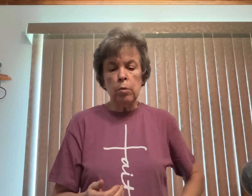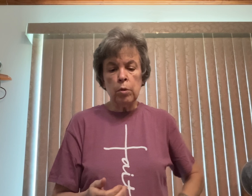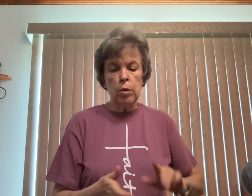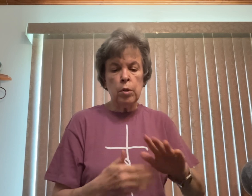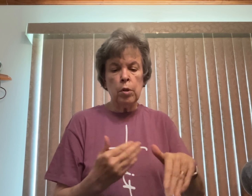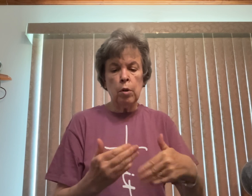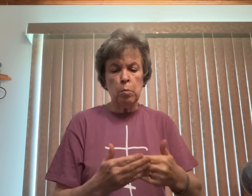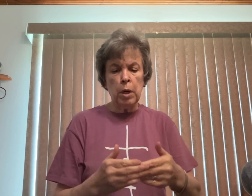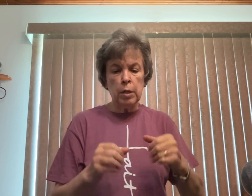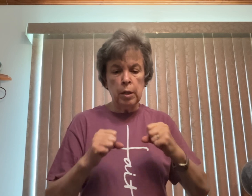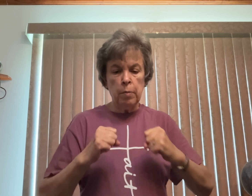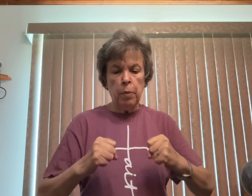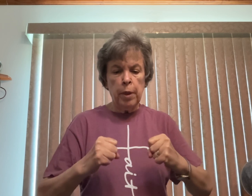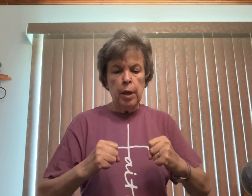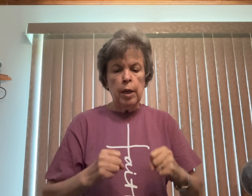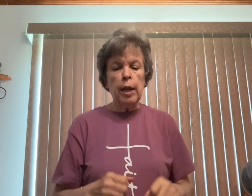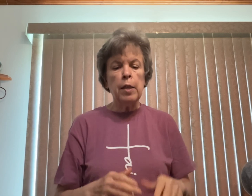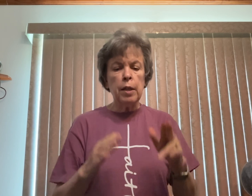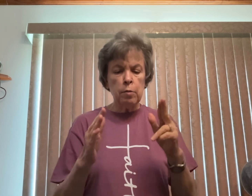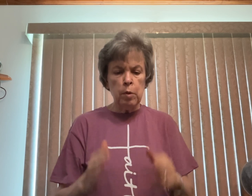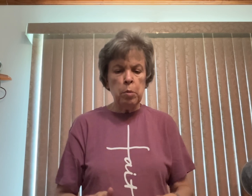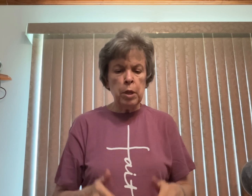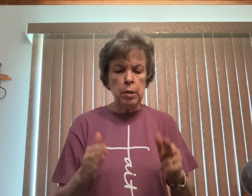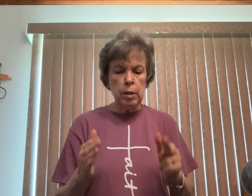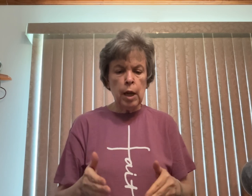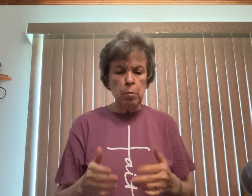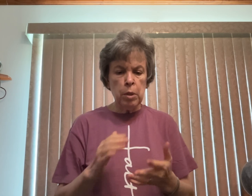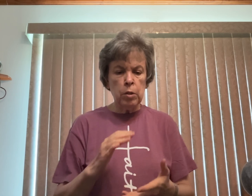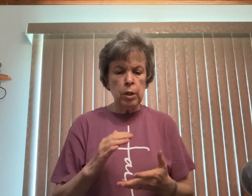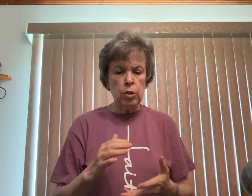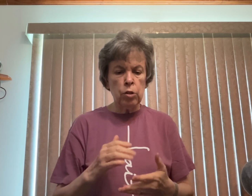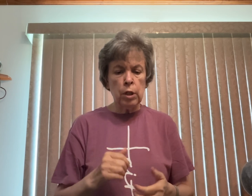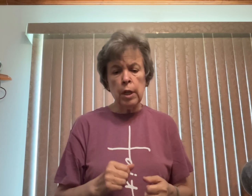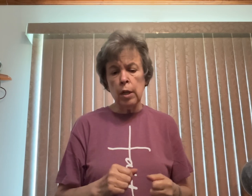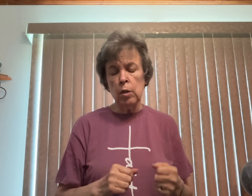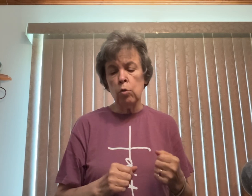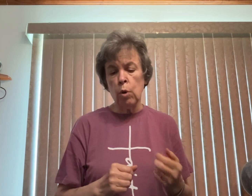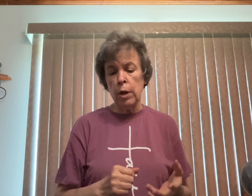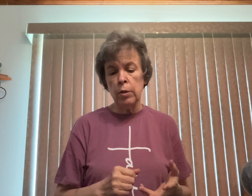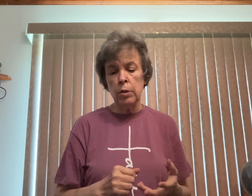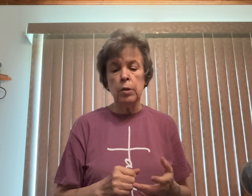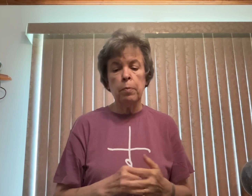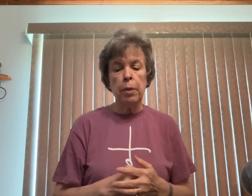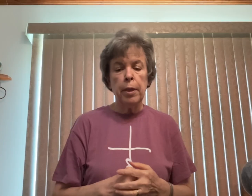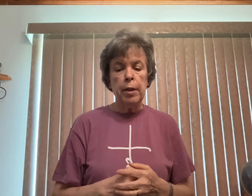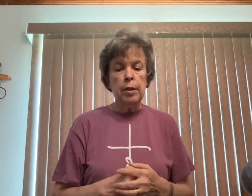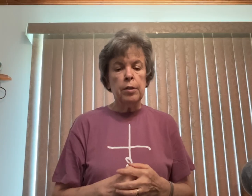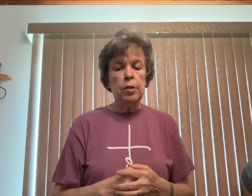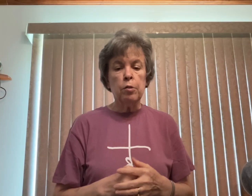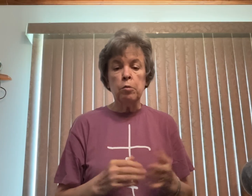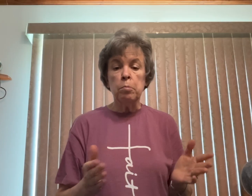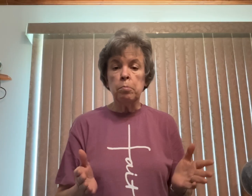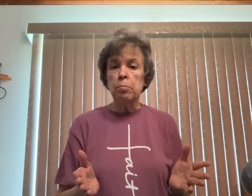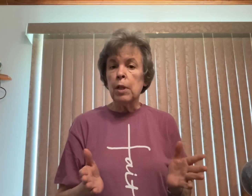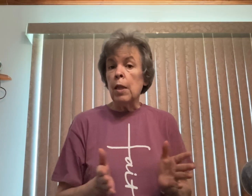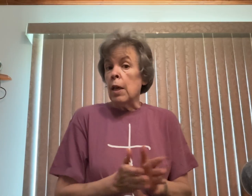Lord Almighty. Okay, then it repeats that big section again twice. So that's